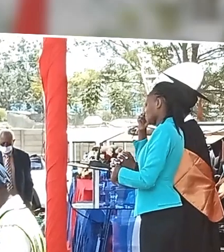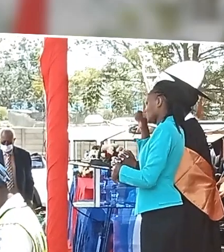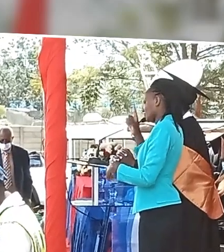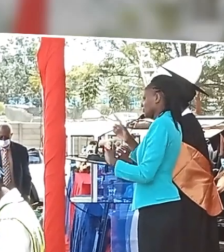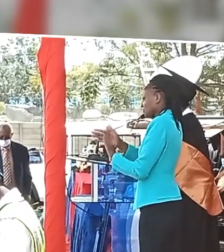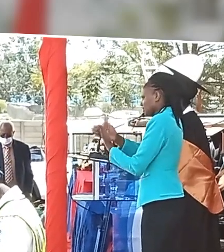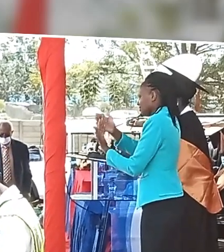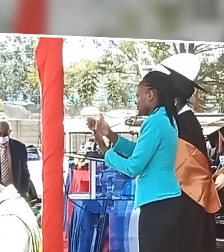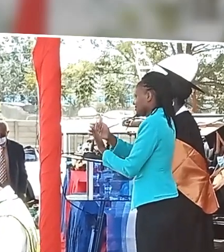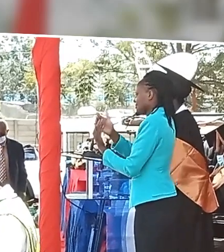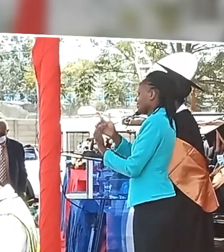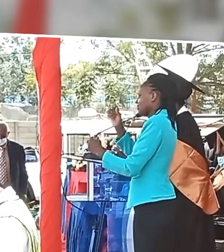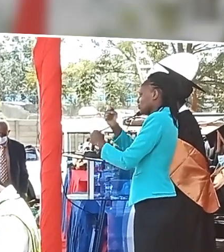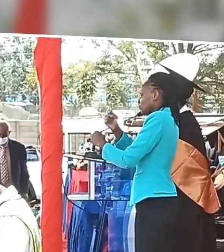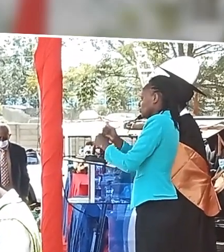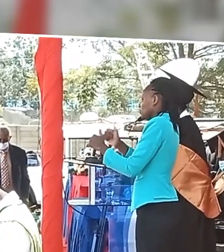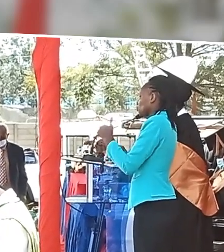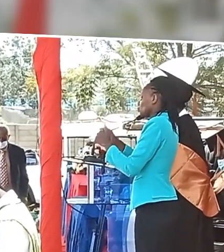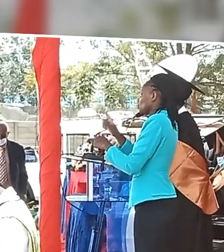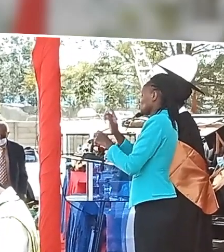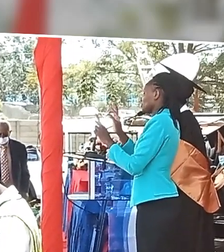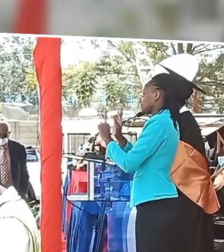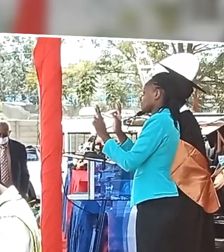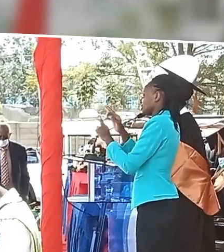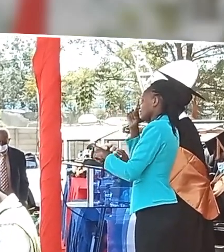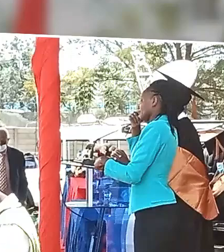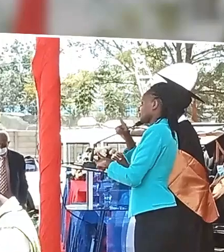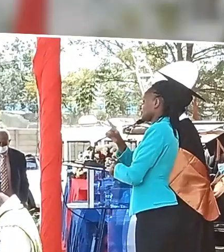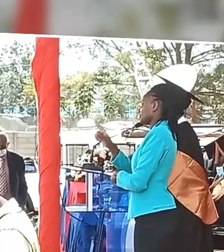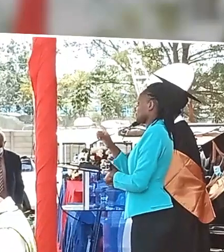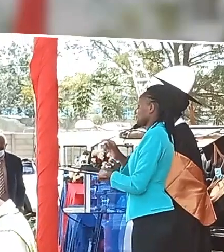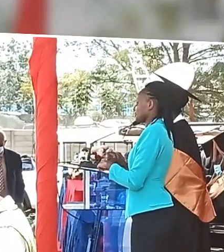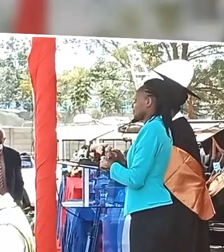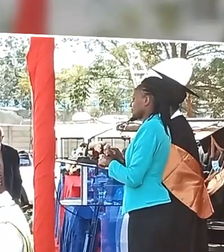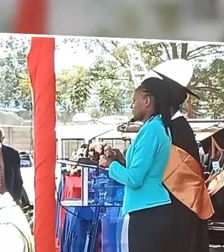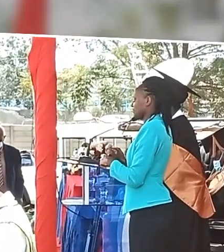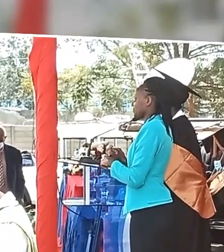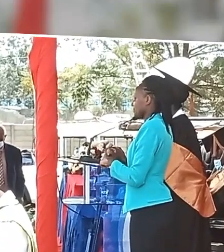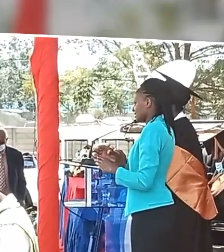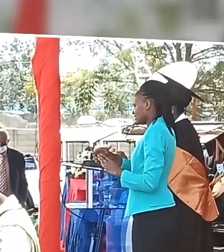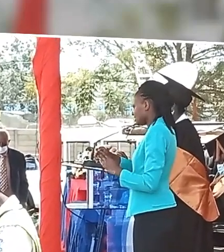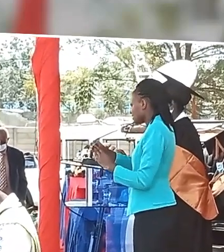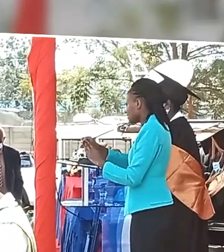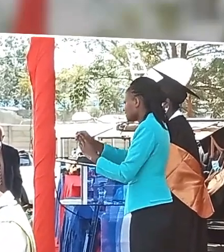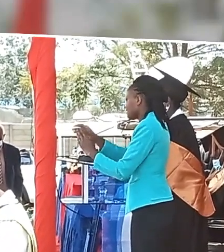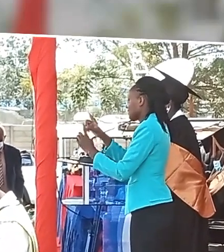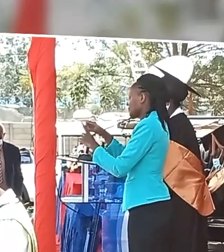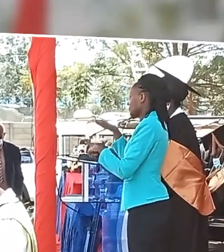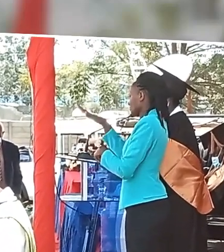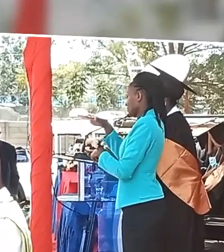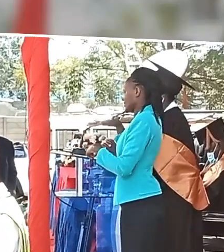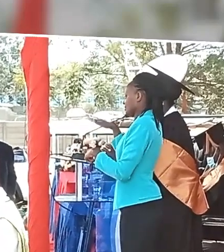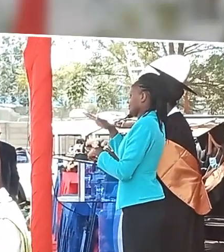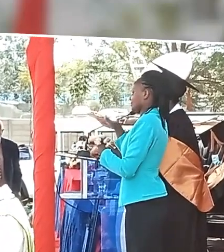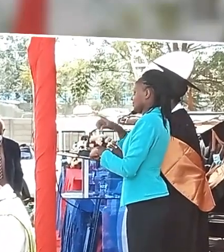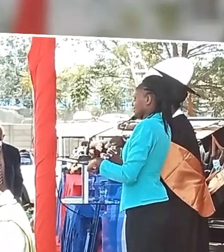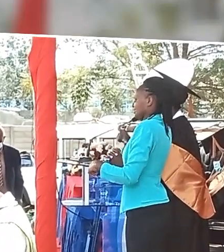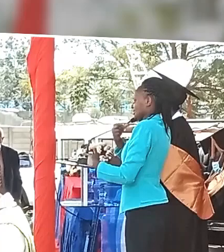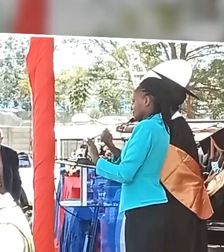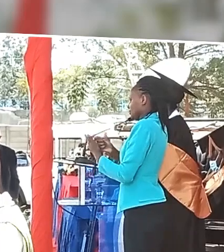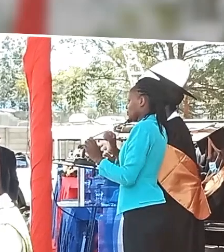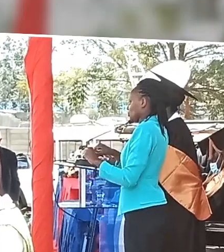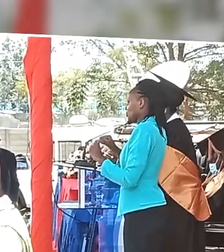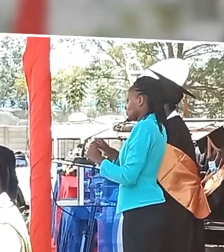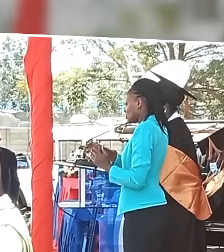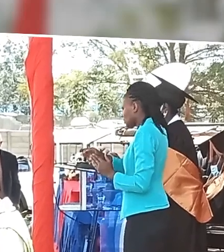for the jobs you're preparing for them. Thank you for the place that you're leading them to. Thank you because your grace will